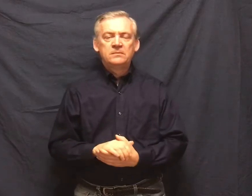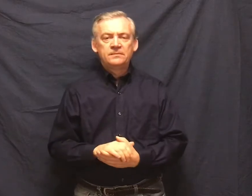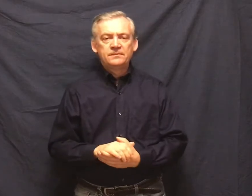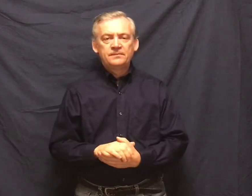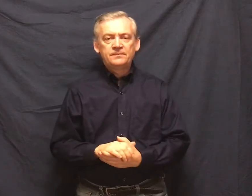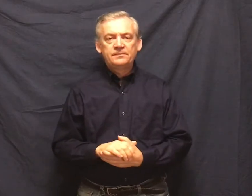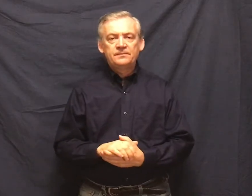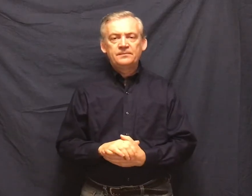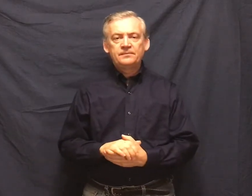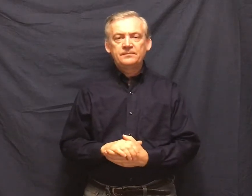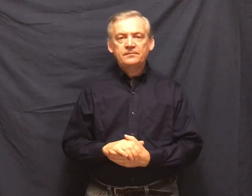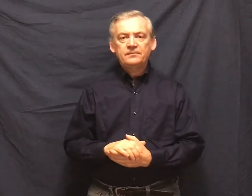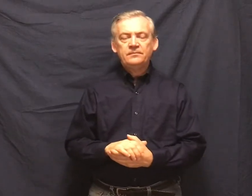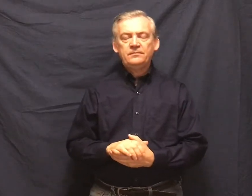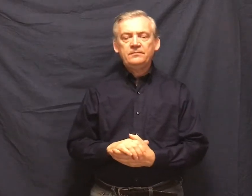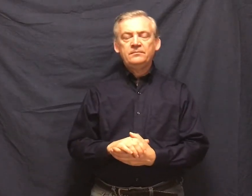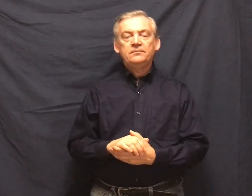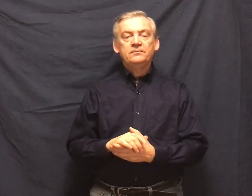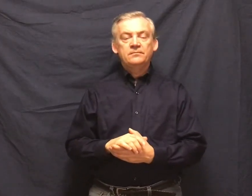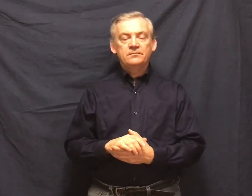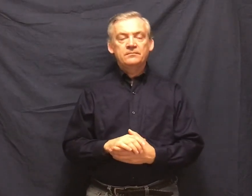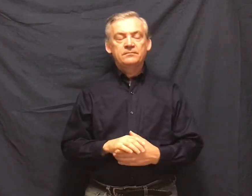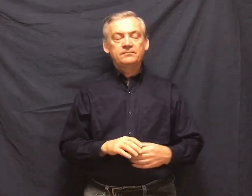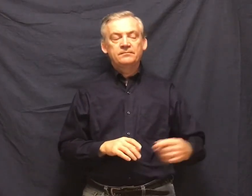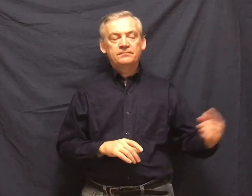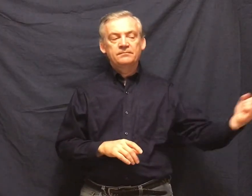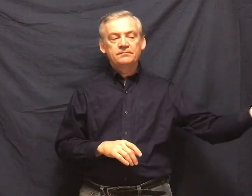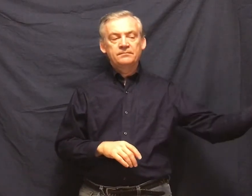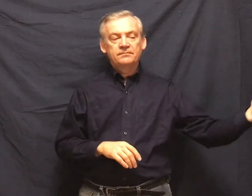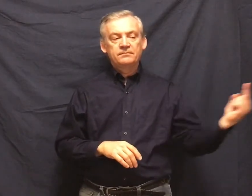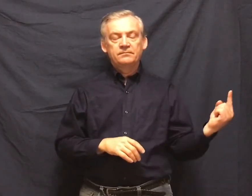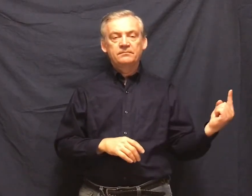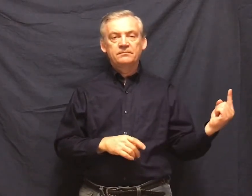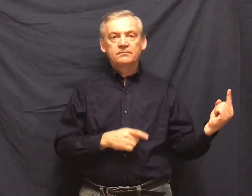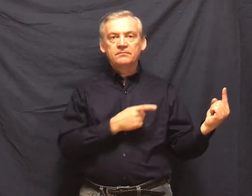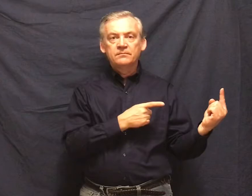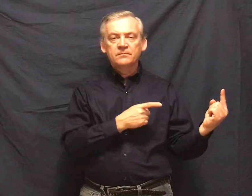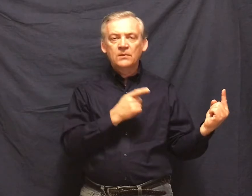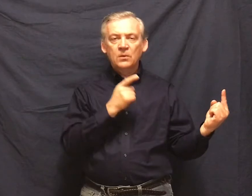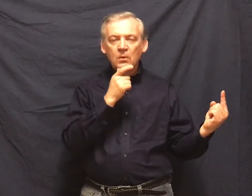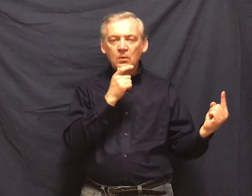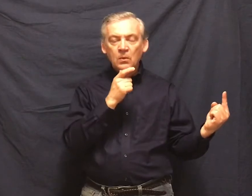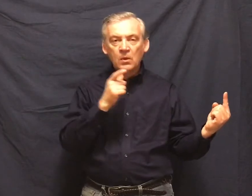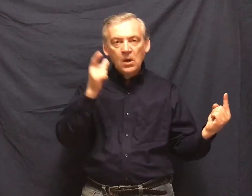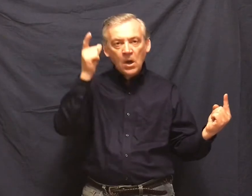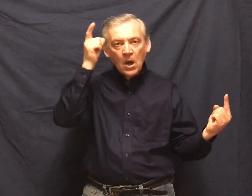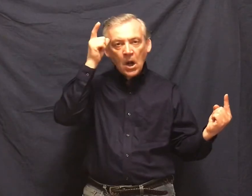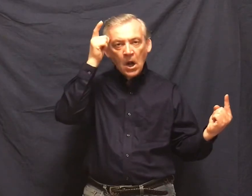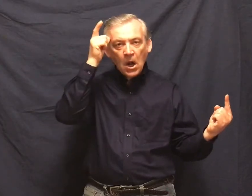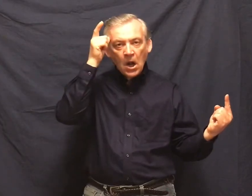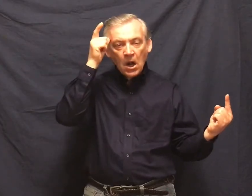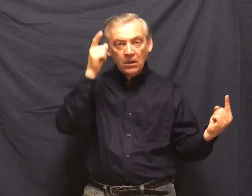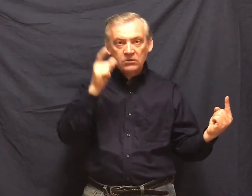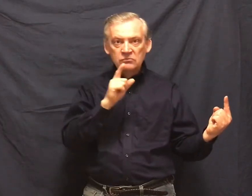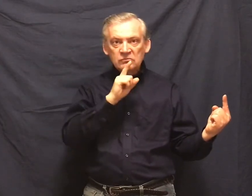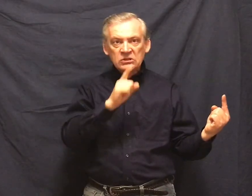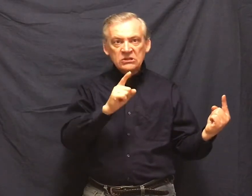Noiselessly, Lenny appeared in the open doorway and stood there looking in, his big shoulders nearly filling the opening.